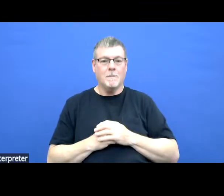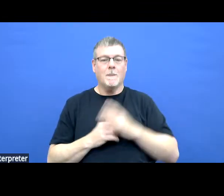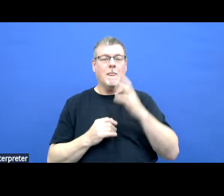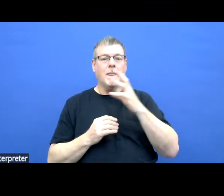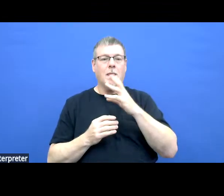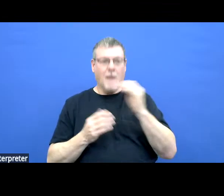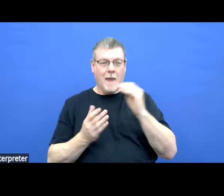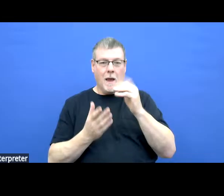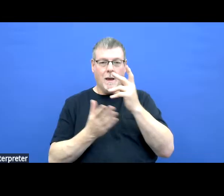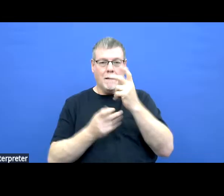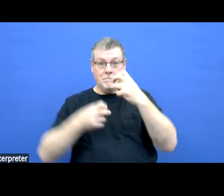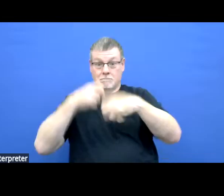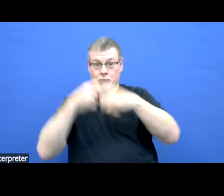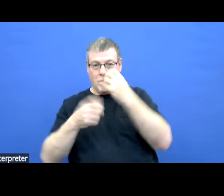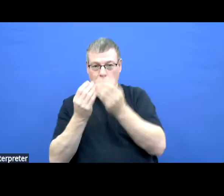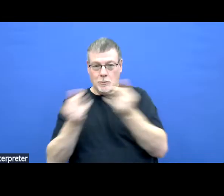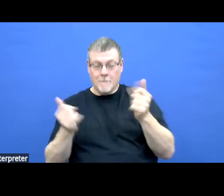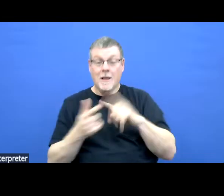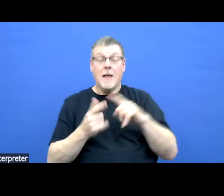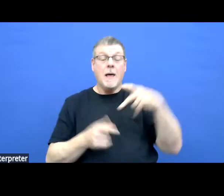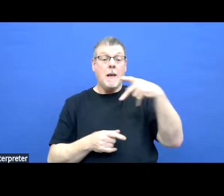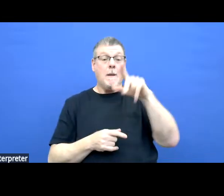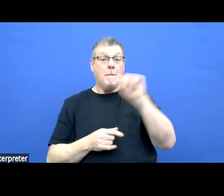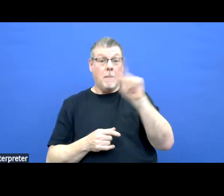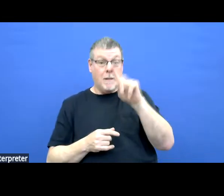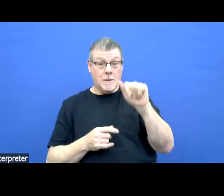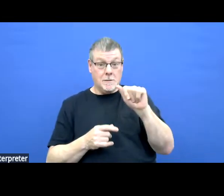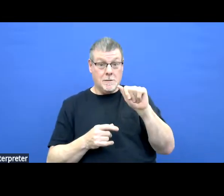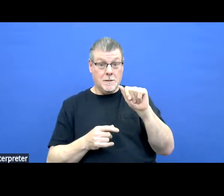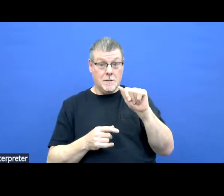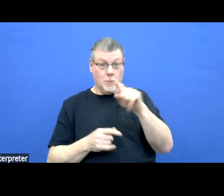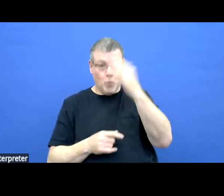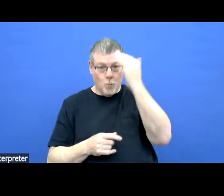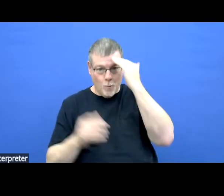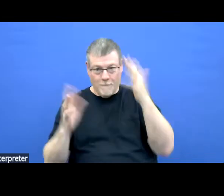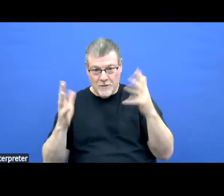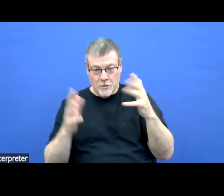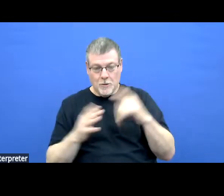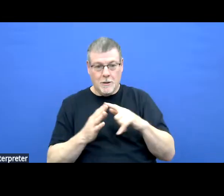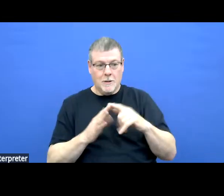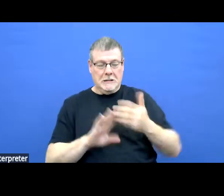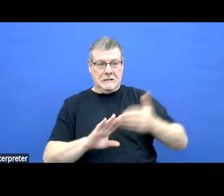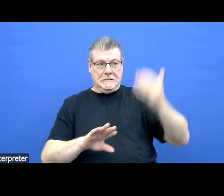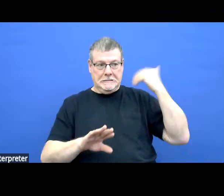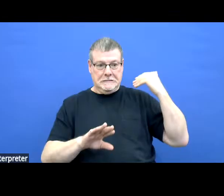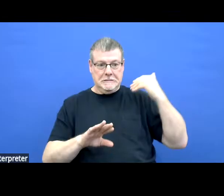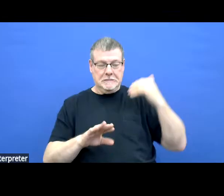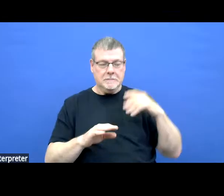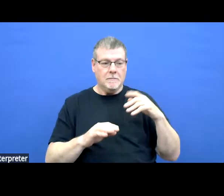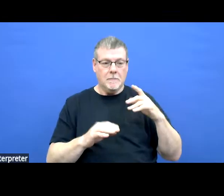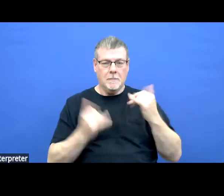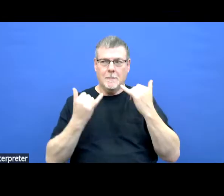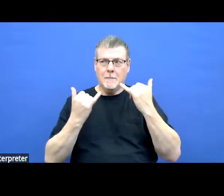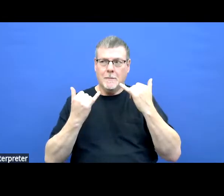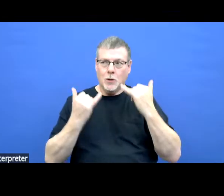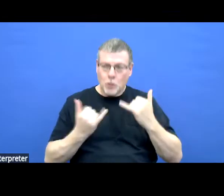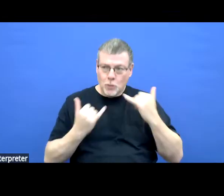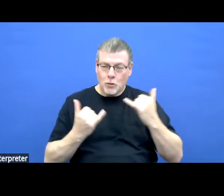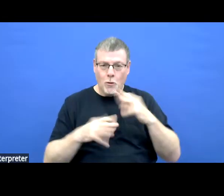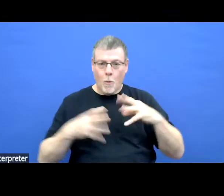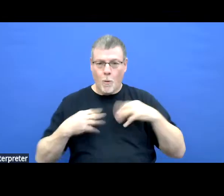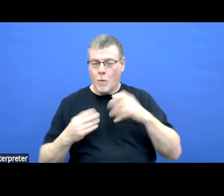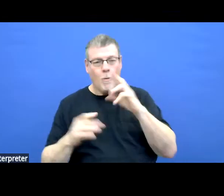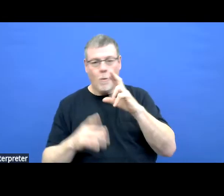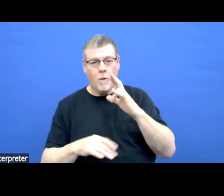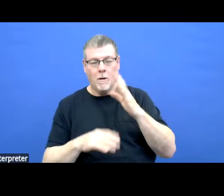Because one of the things, just so you know, the plaza owner did some time ago, and I don't even know if it's the current owner or the previous owner, but they came in and